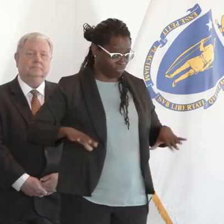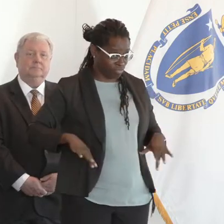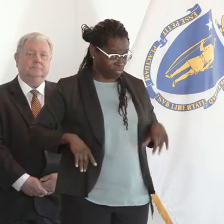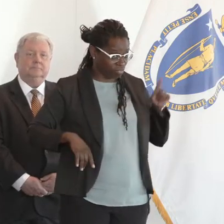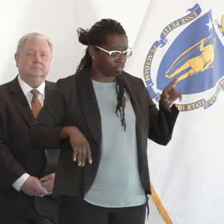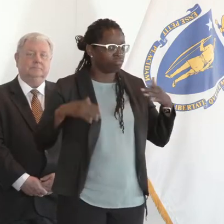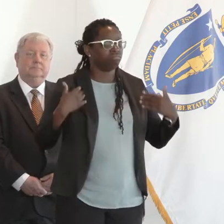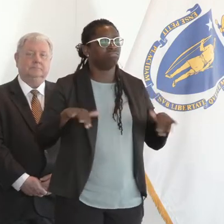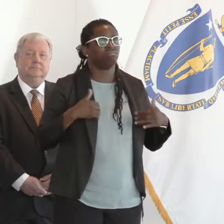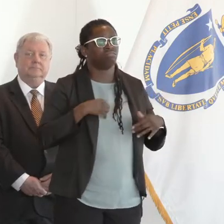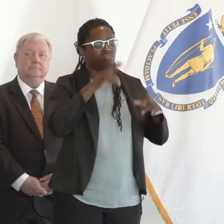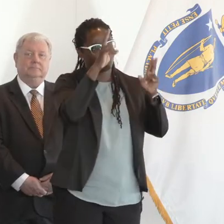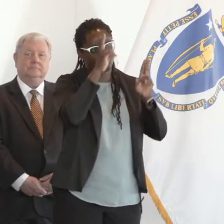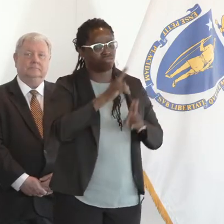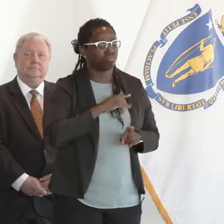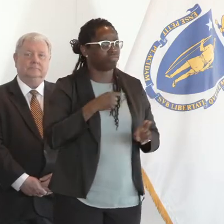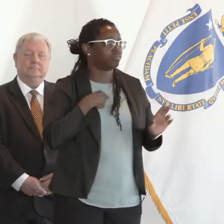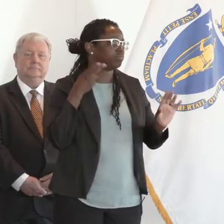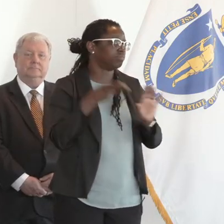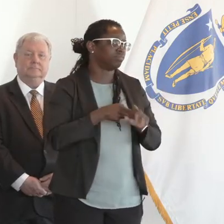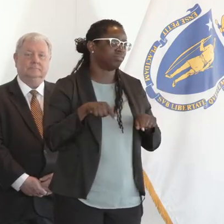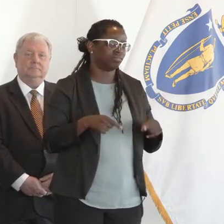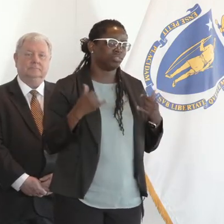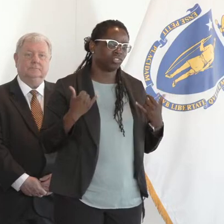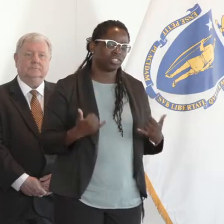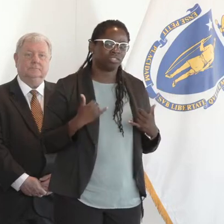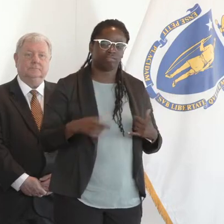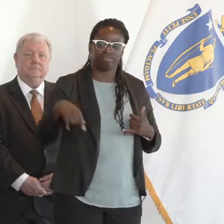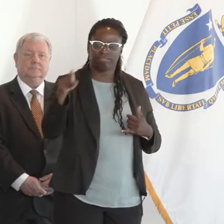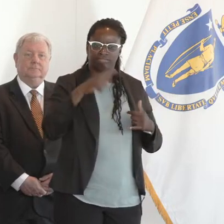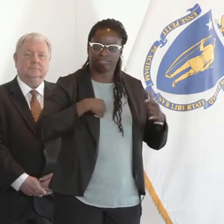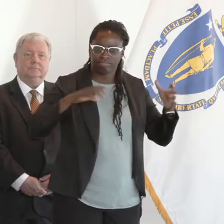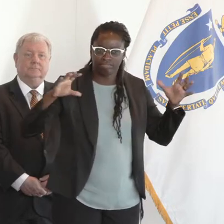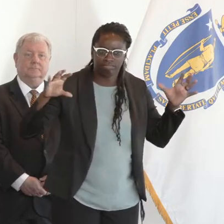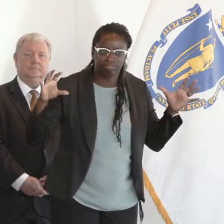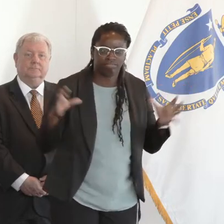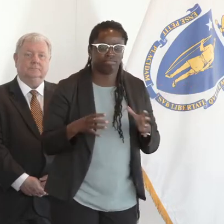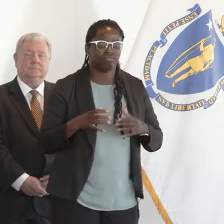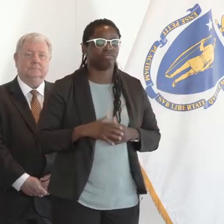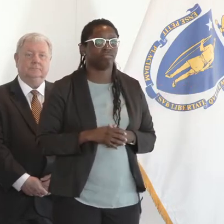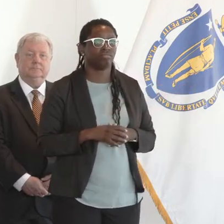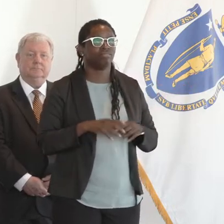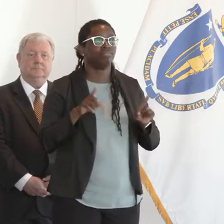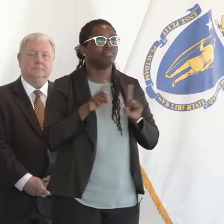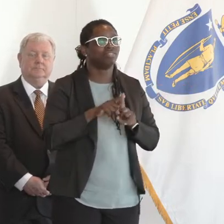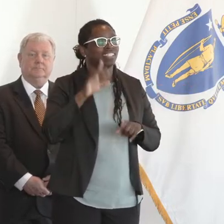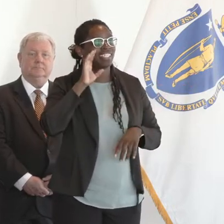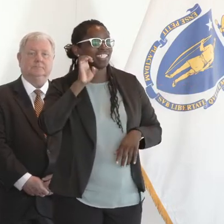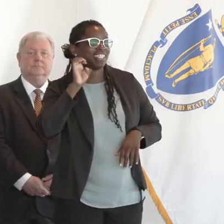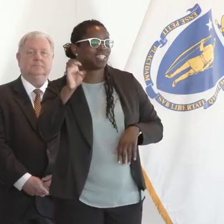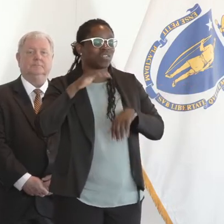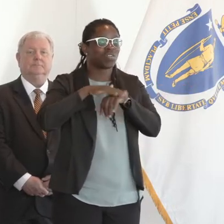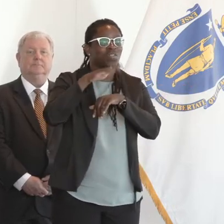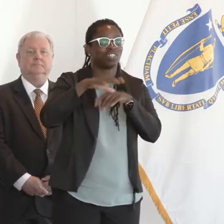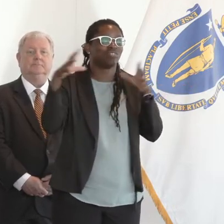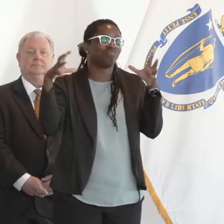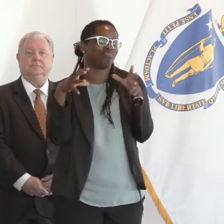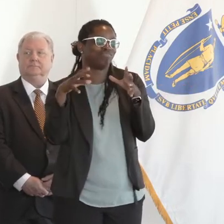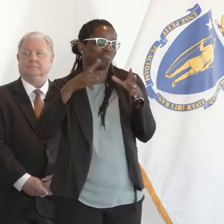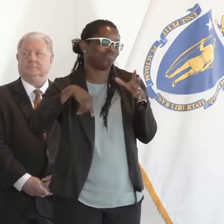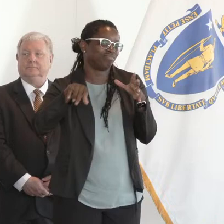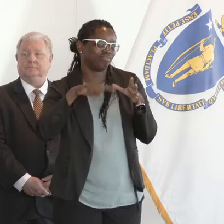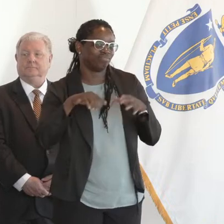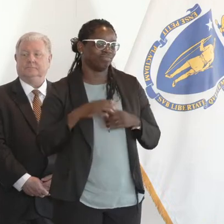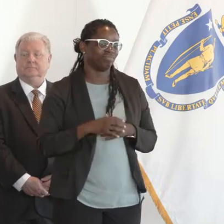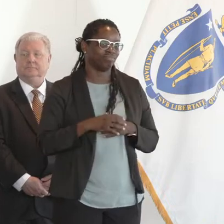today, and I know we are all united as a region, as East Coasters. And our gathering represents not just two nations, but an